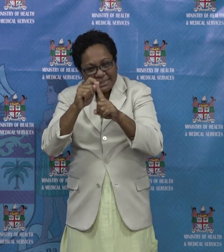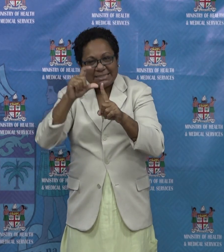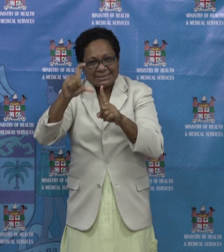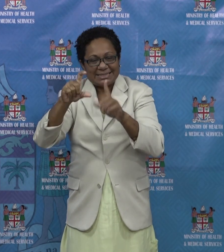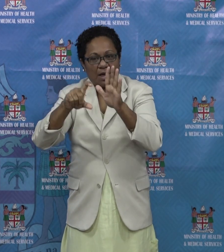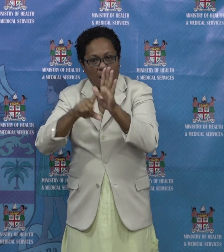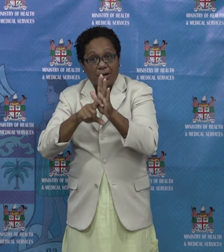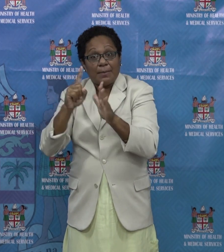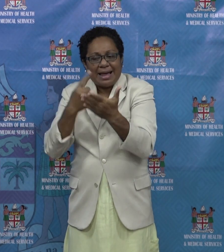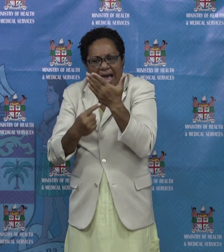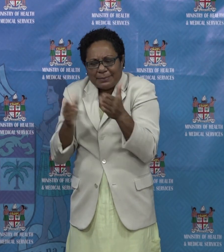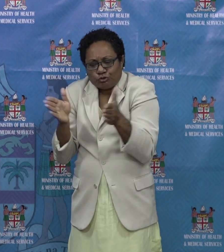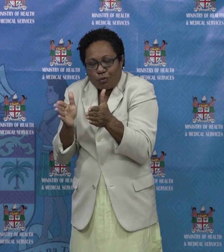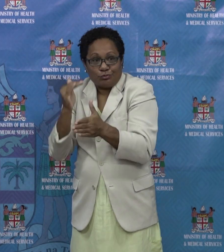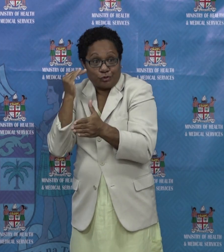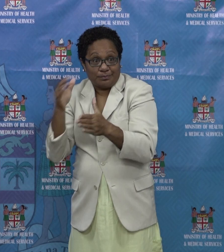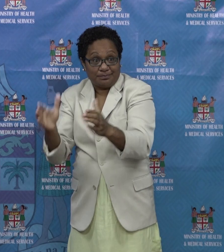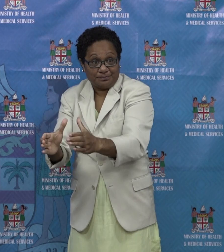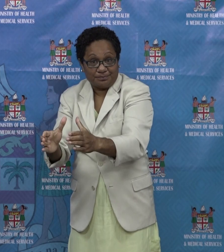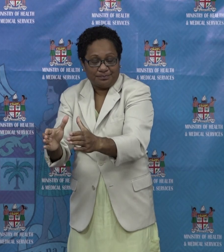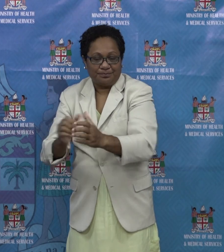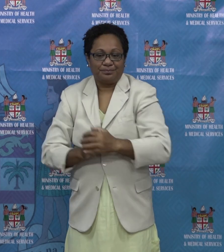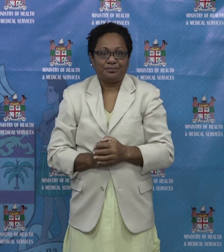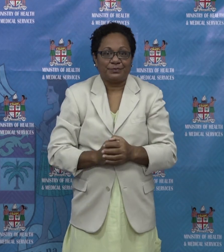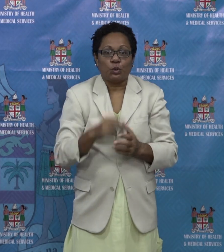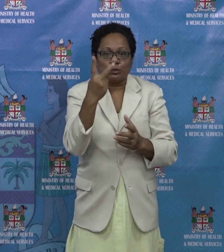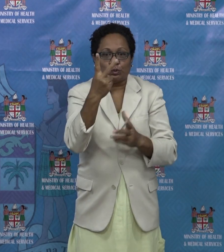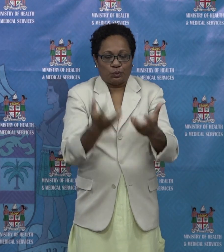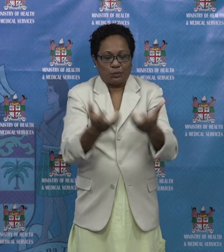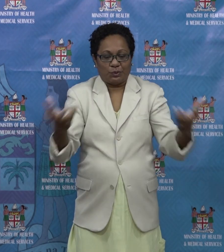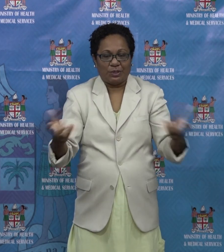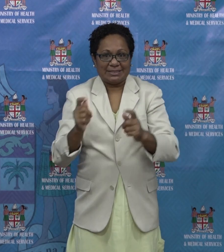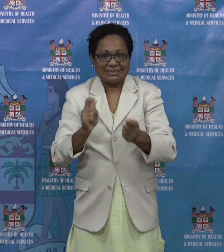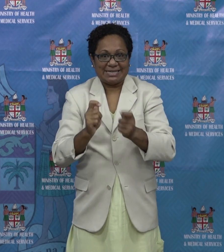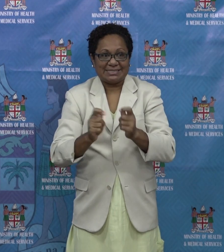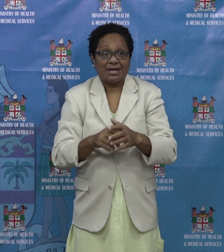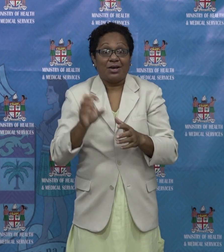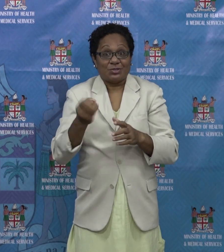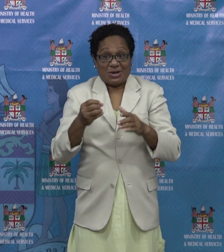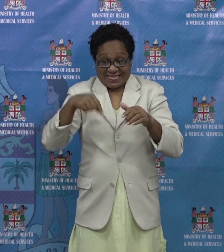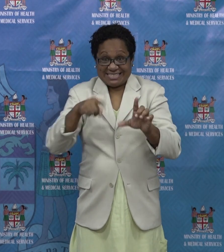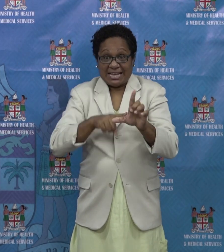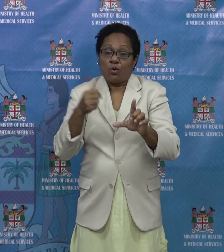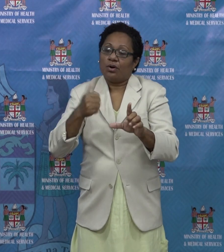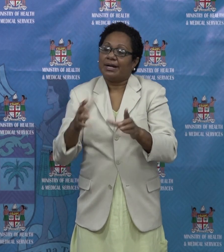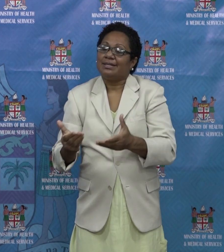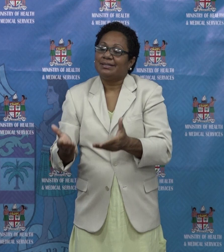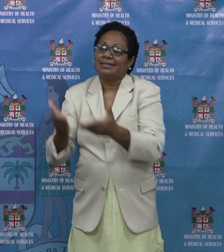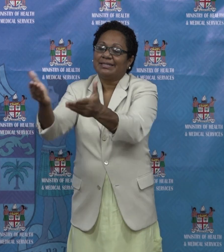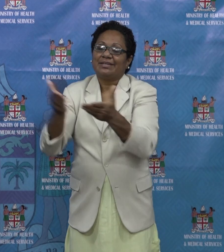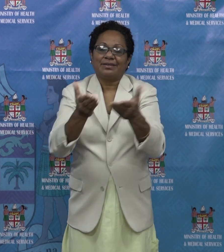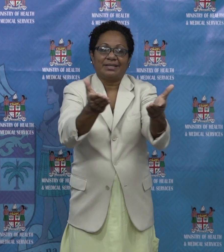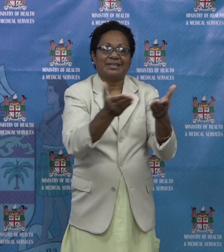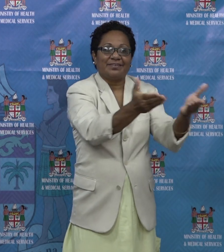unit. At the beginning of this year, we were able to decentralize this testing out of Fiji